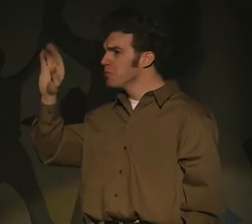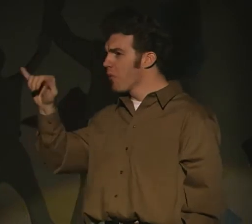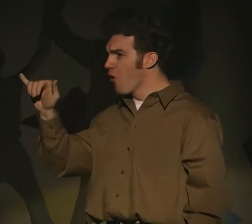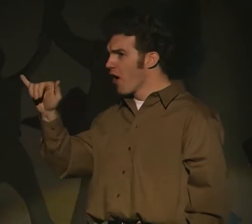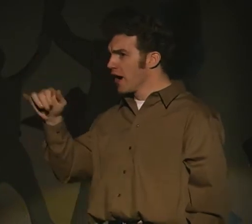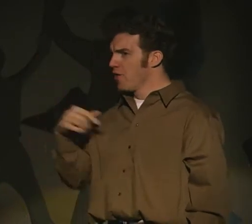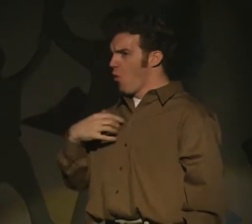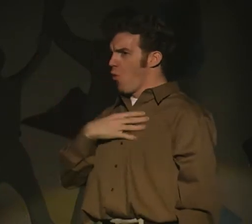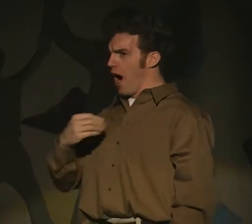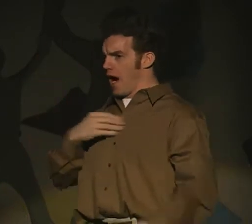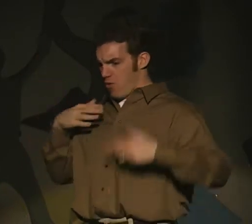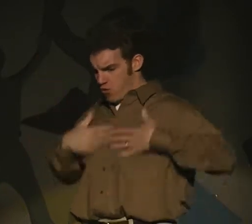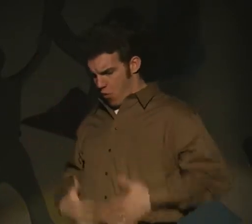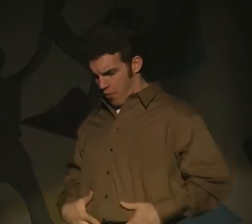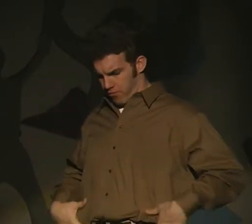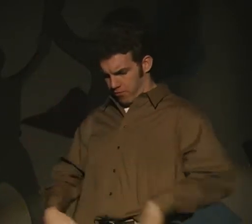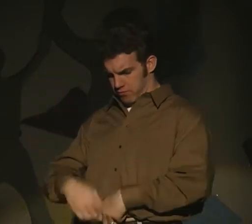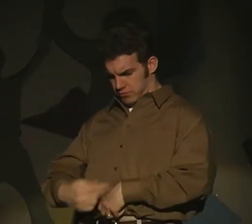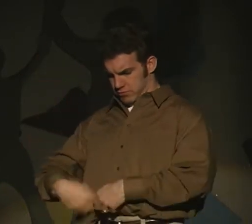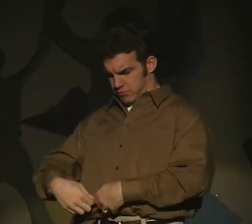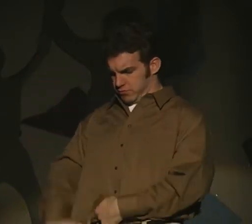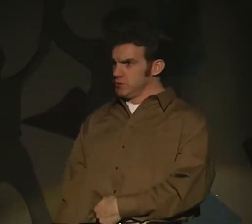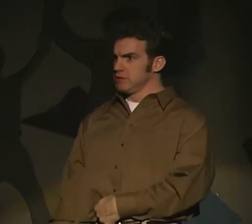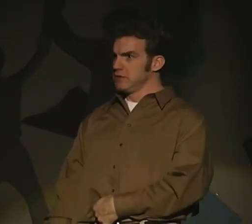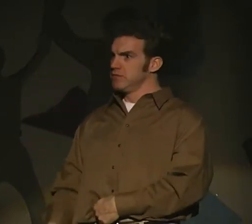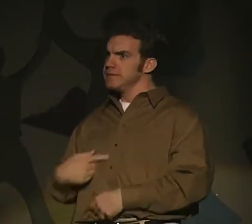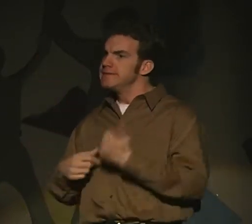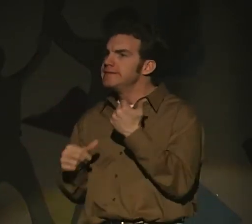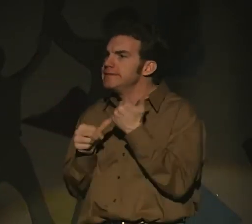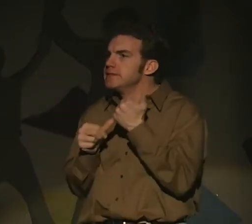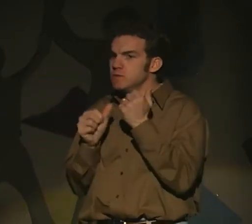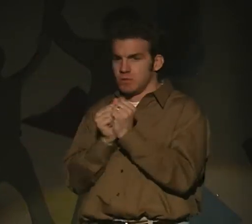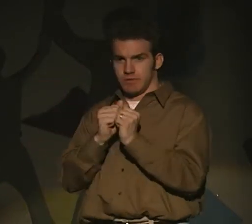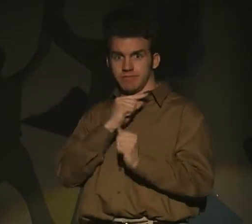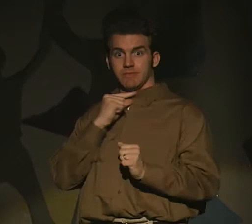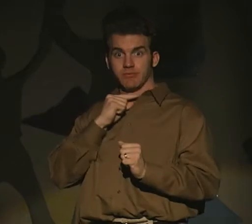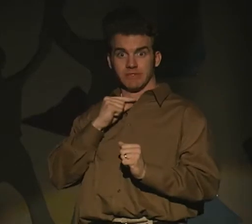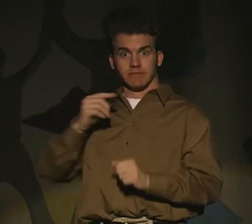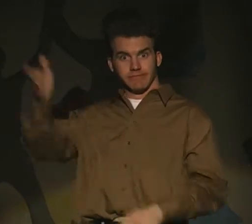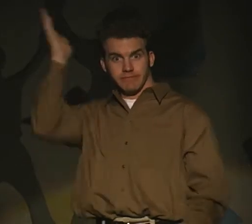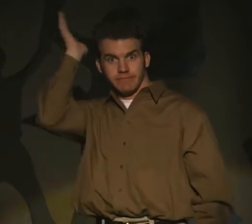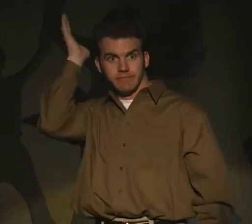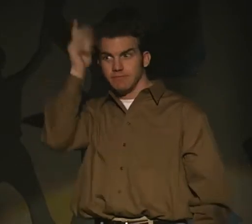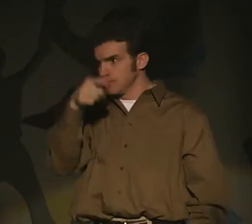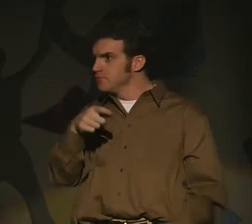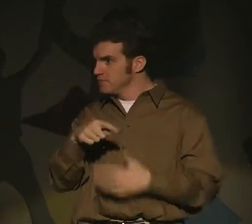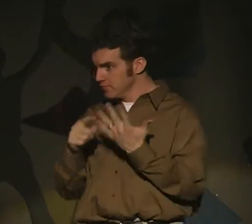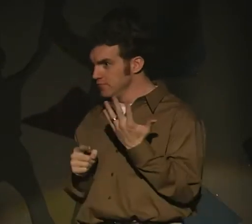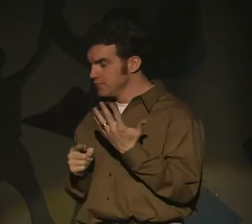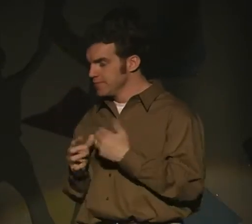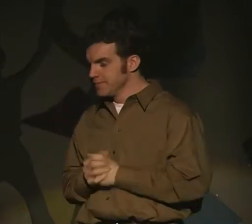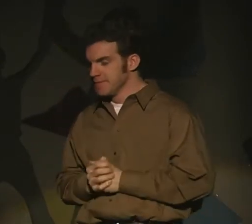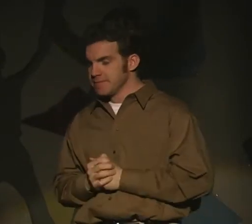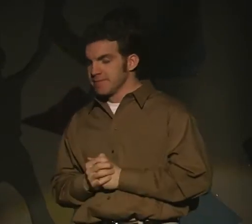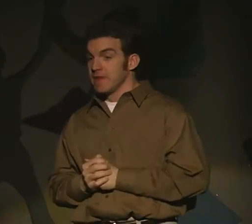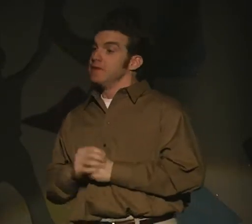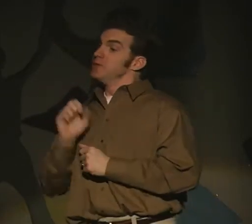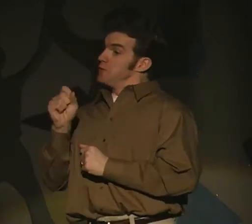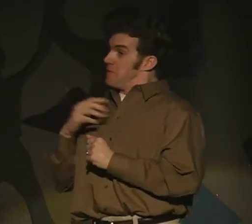We were going to church that day because I had a specific duty. I was an altar boy, you know, the typical white gown with the ties